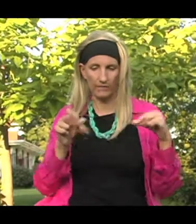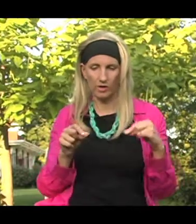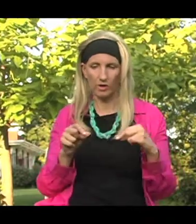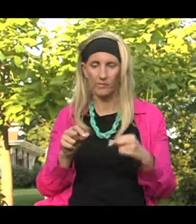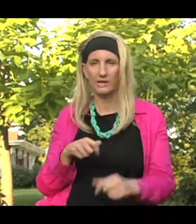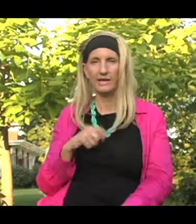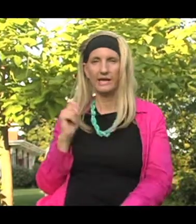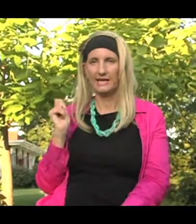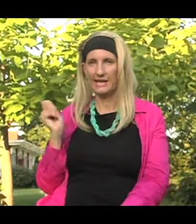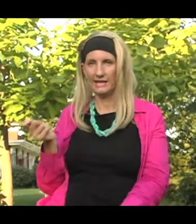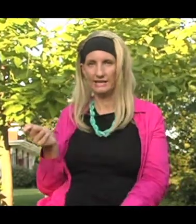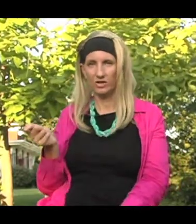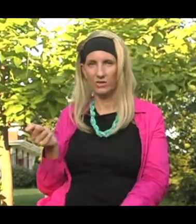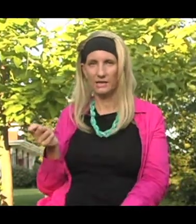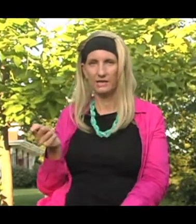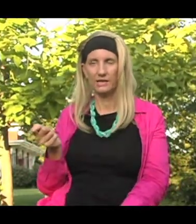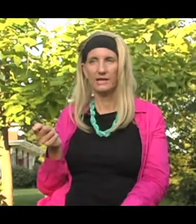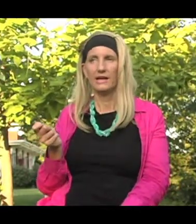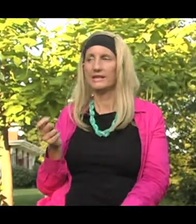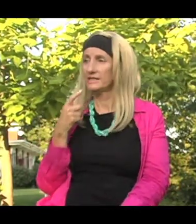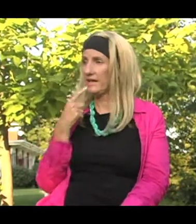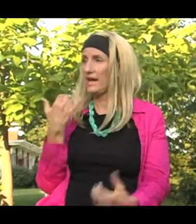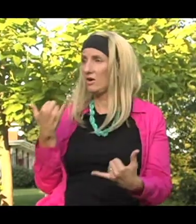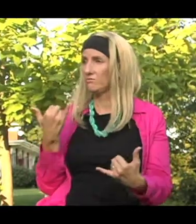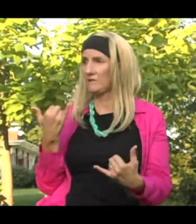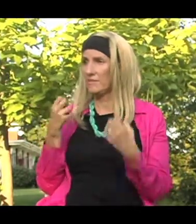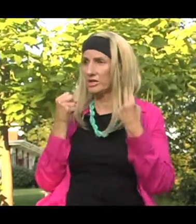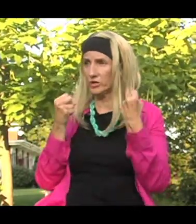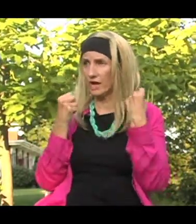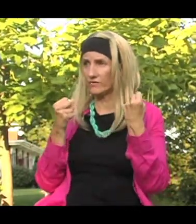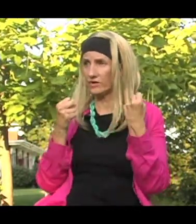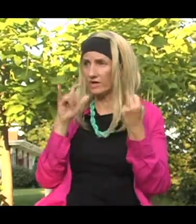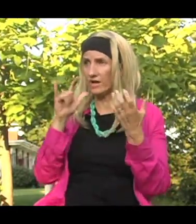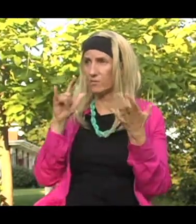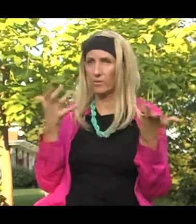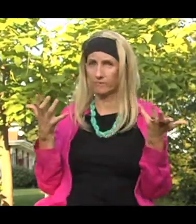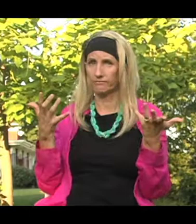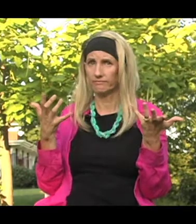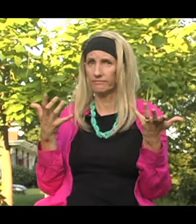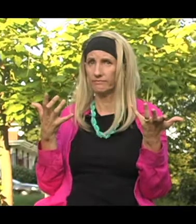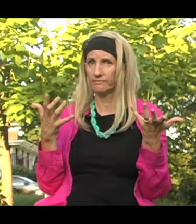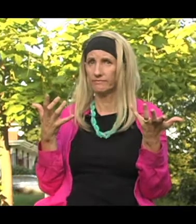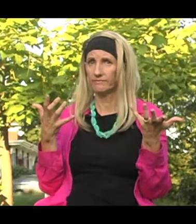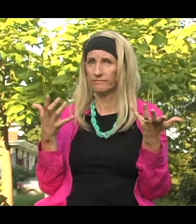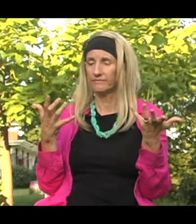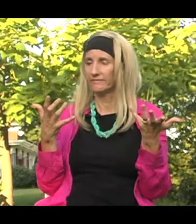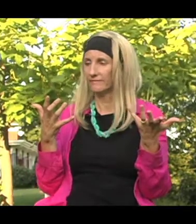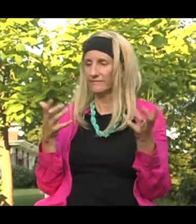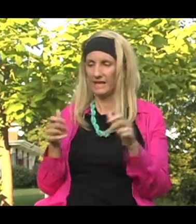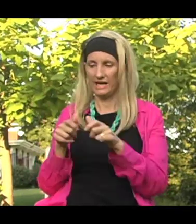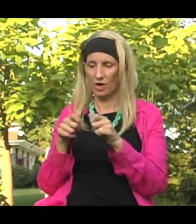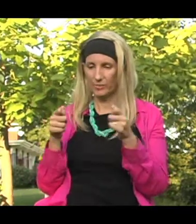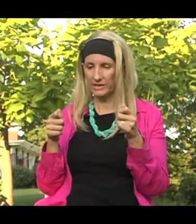envelope, and he hands it to me, and he said, now I'm going to drive you to the airport. And I opened it